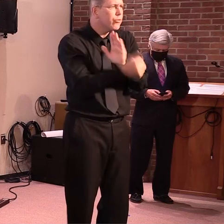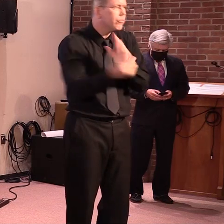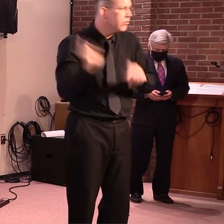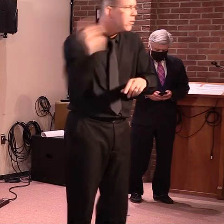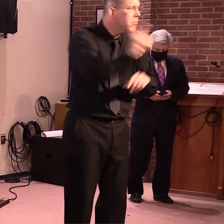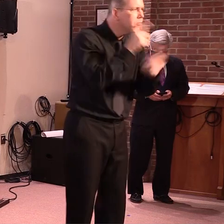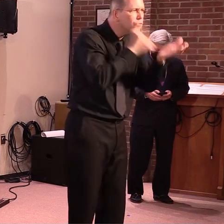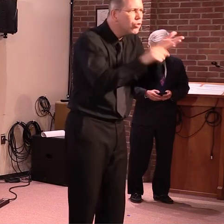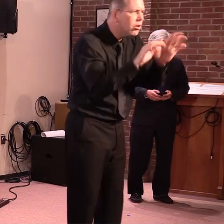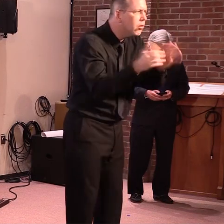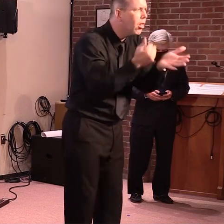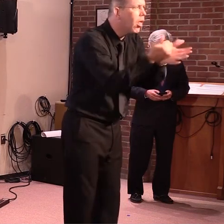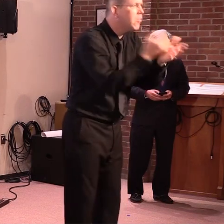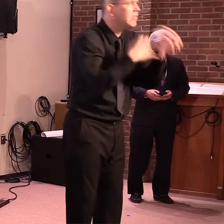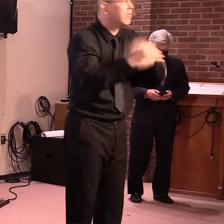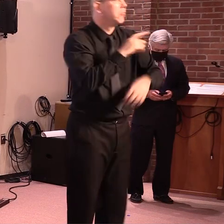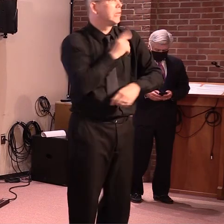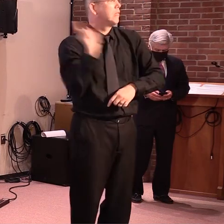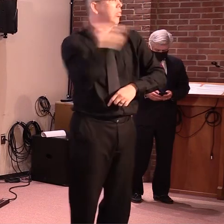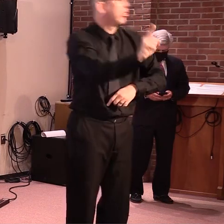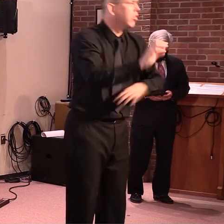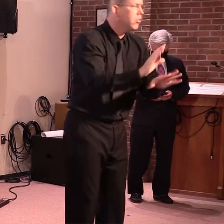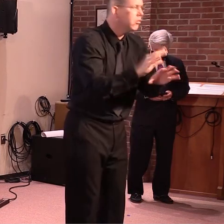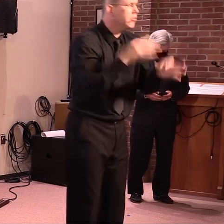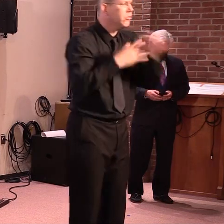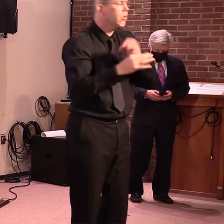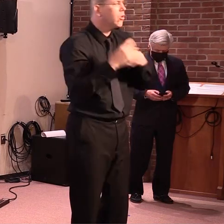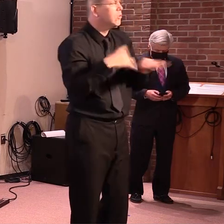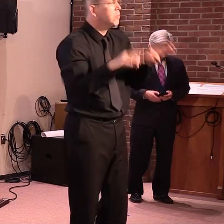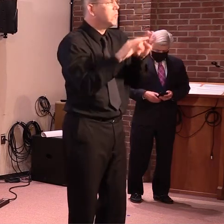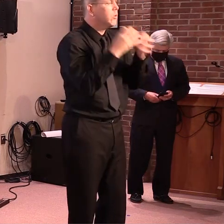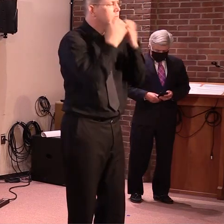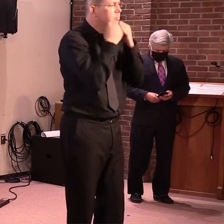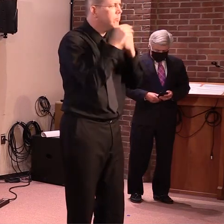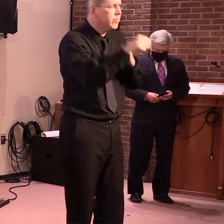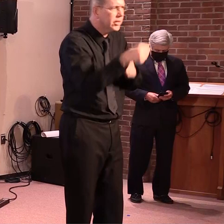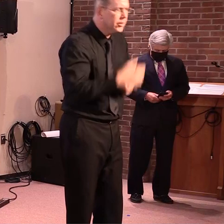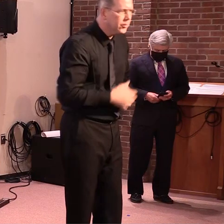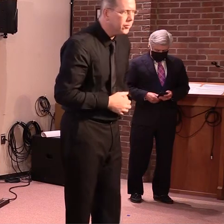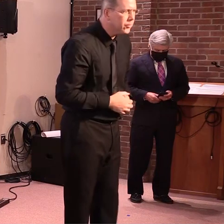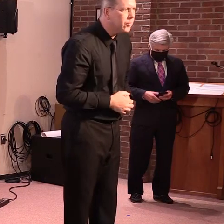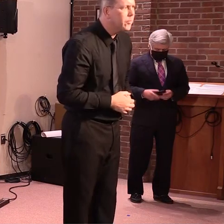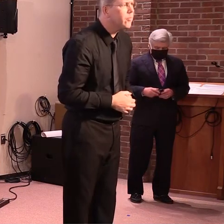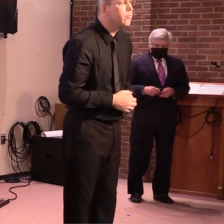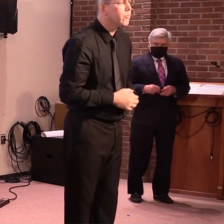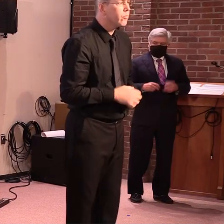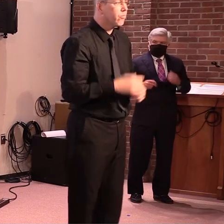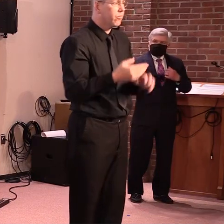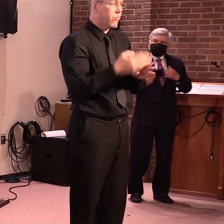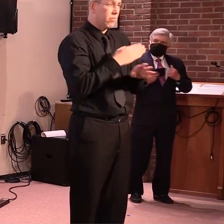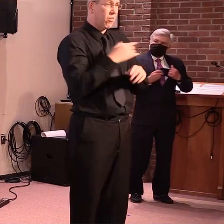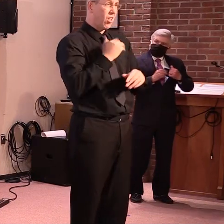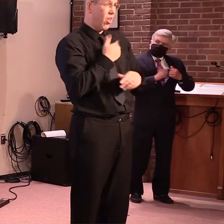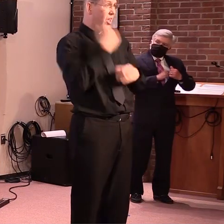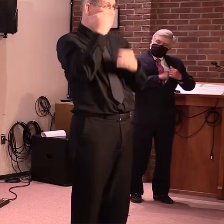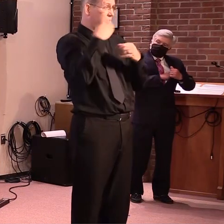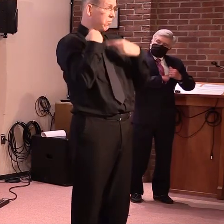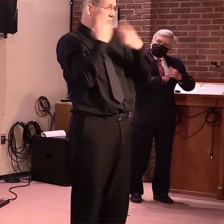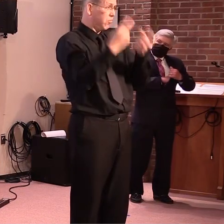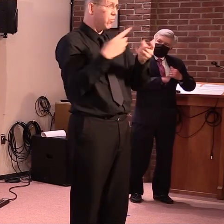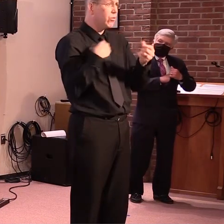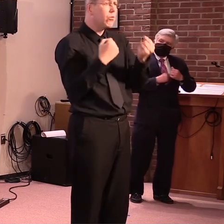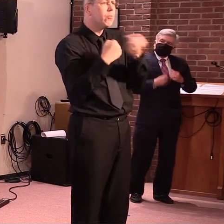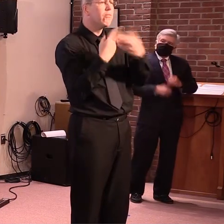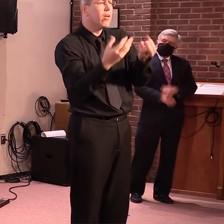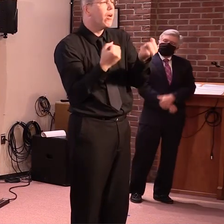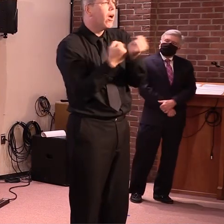important. And some of the initiatives that we were advocating for are still needed today. So I think